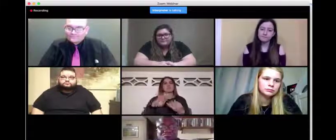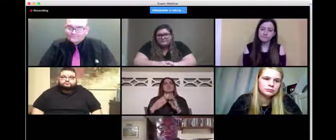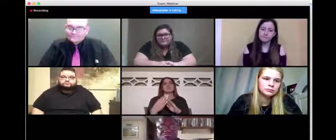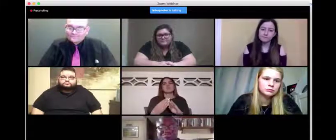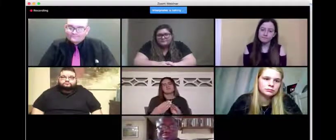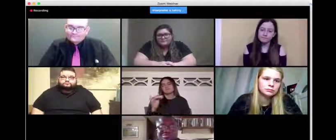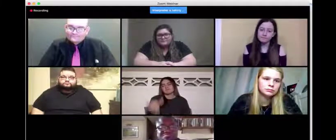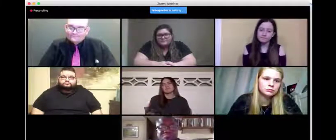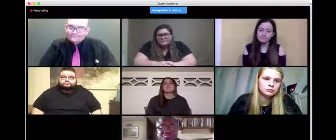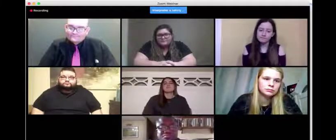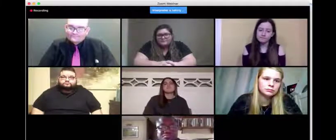Sure.